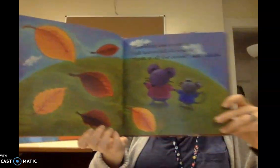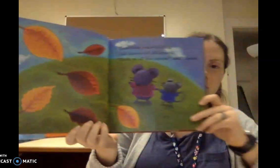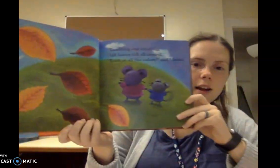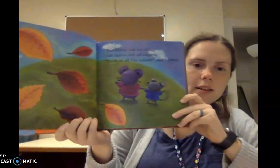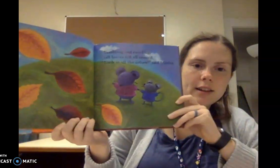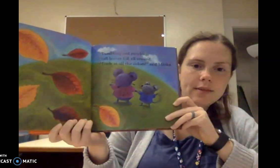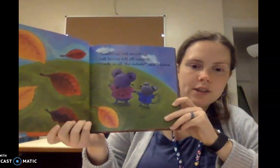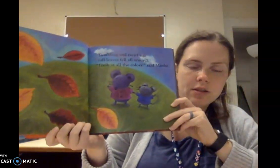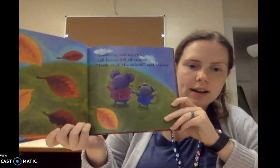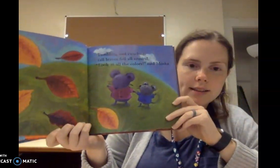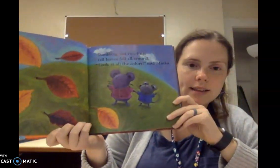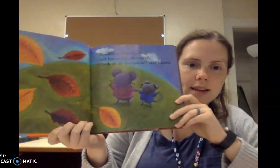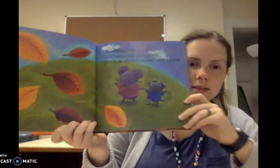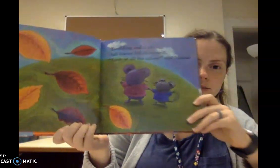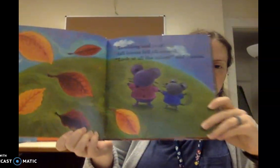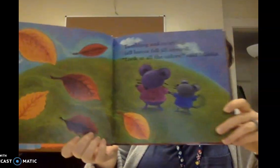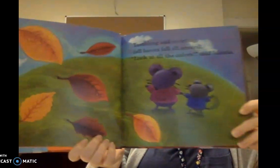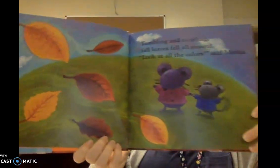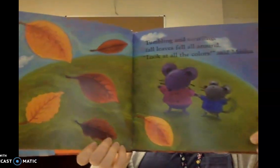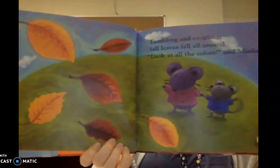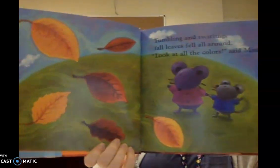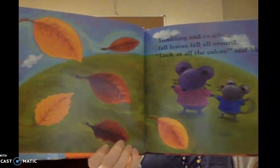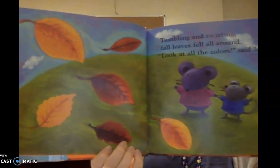What color leaves do you guys see?